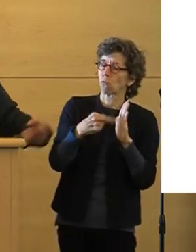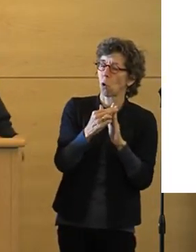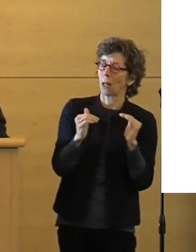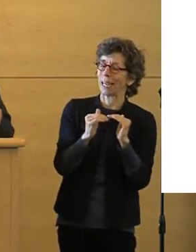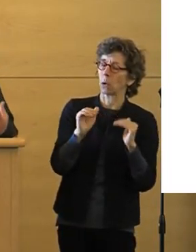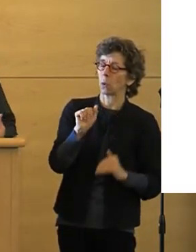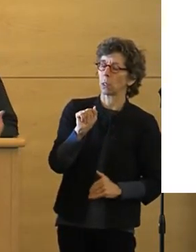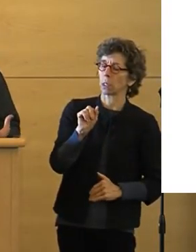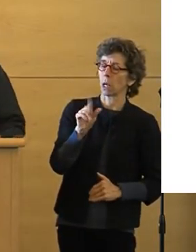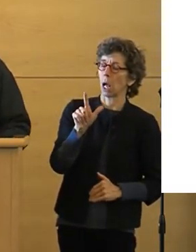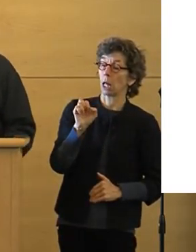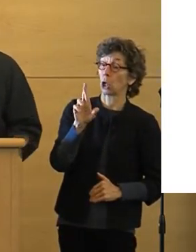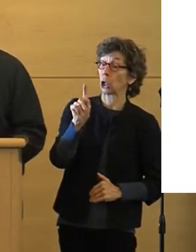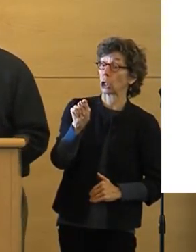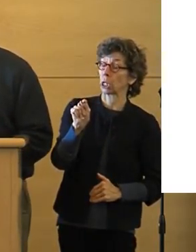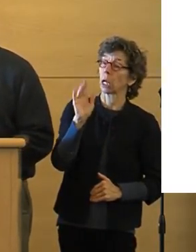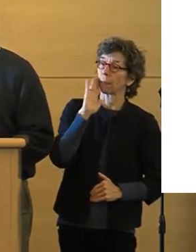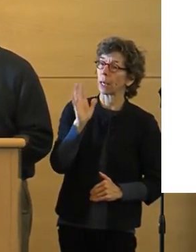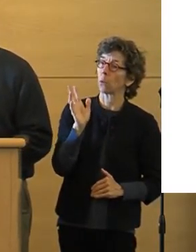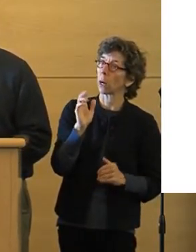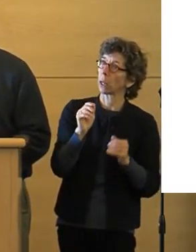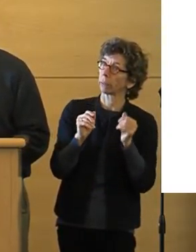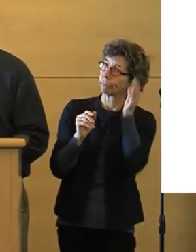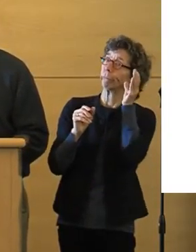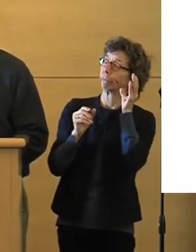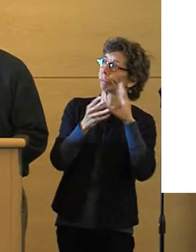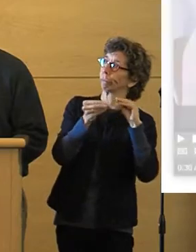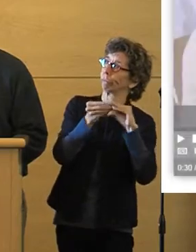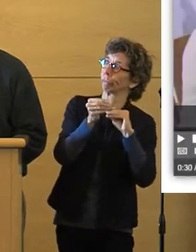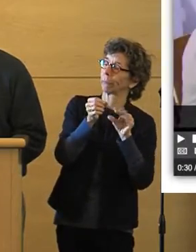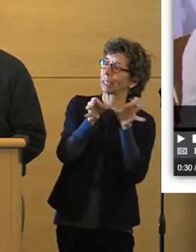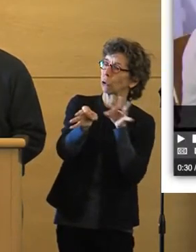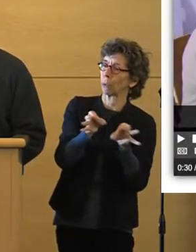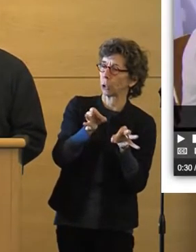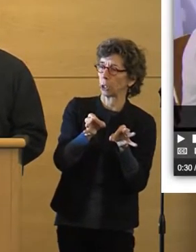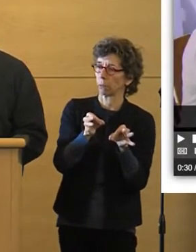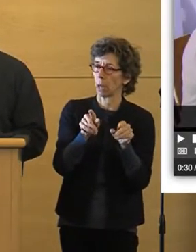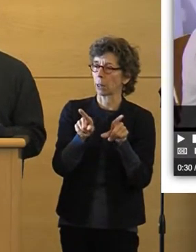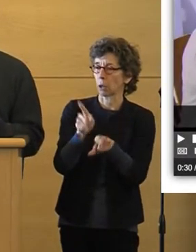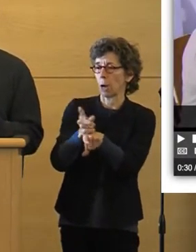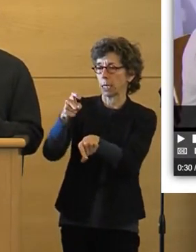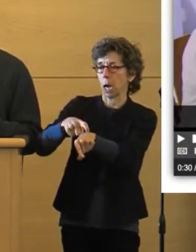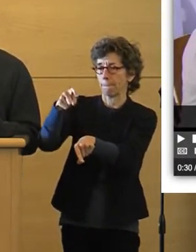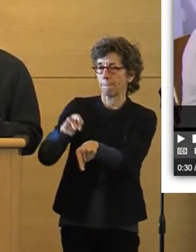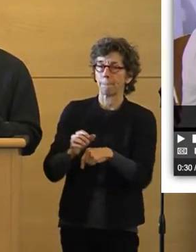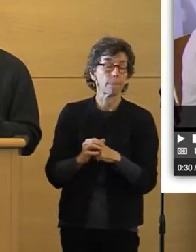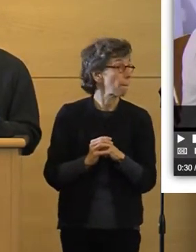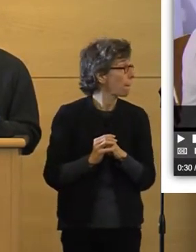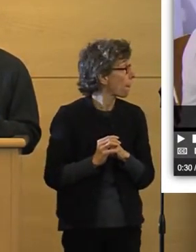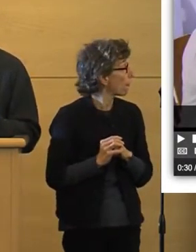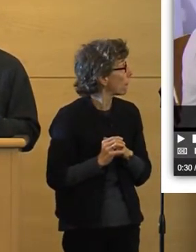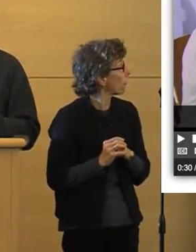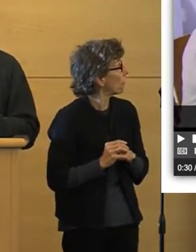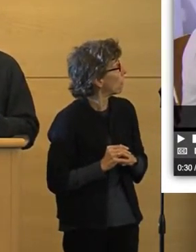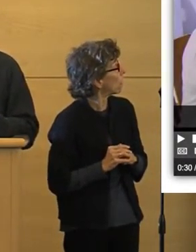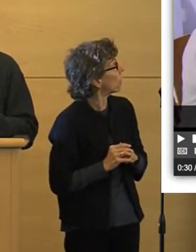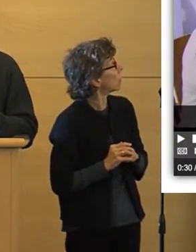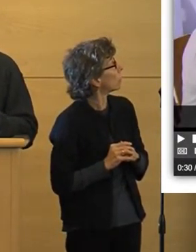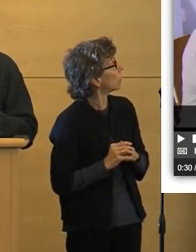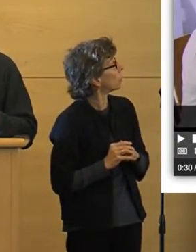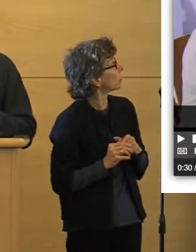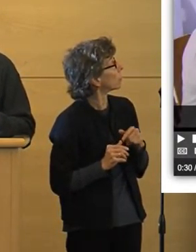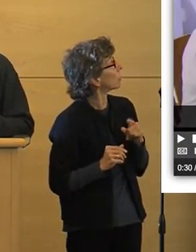toggled captions on. And if it's descriptions, then it gets exposed to screen reader users so they hear